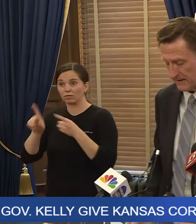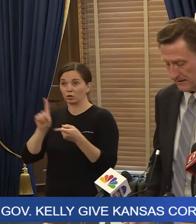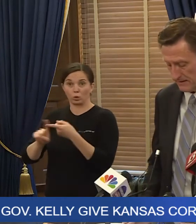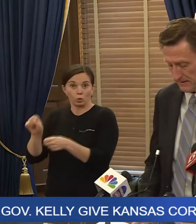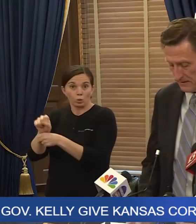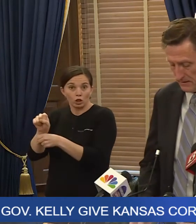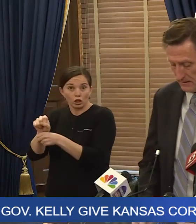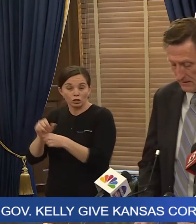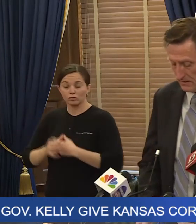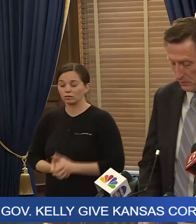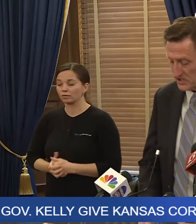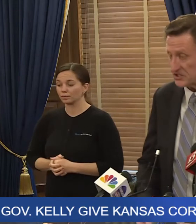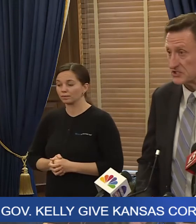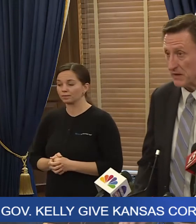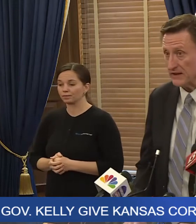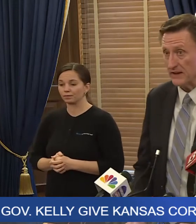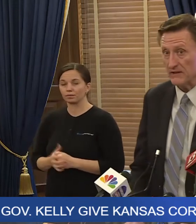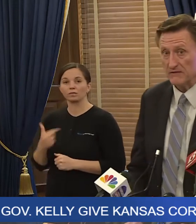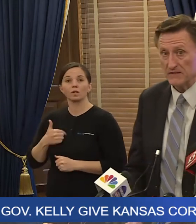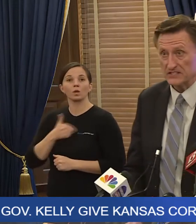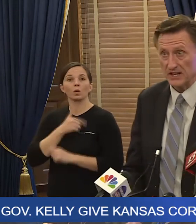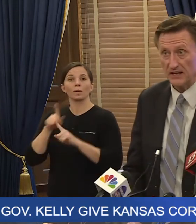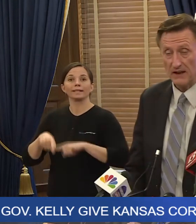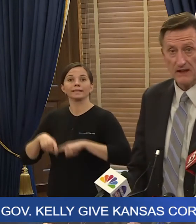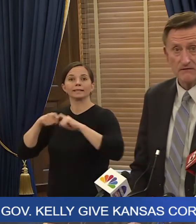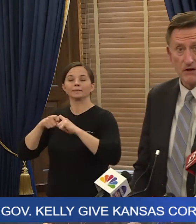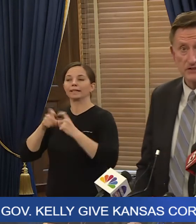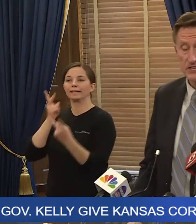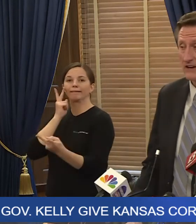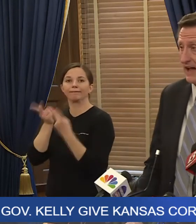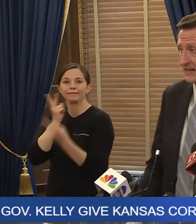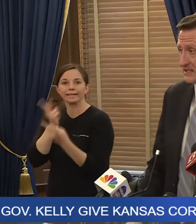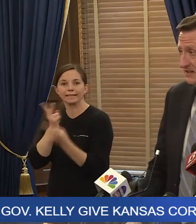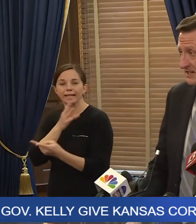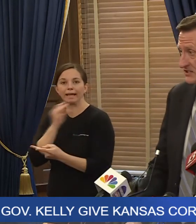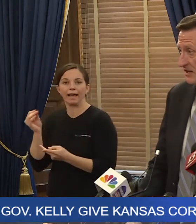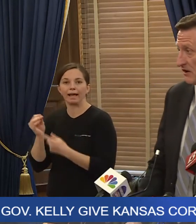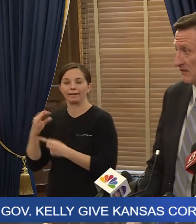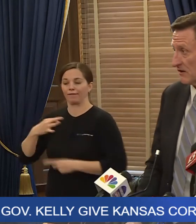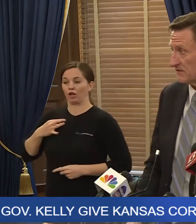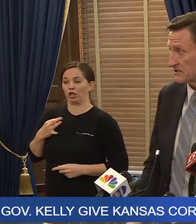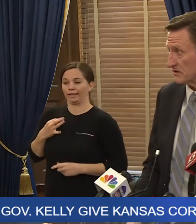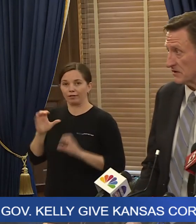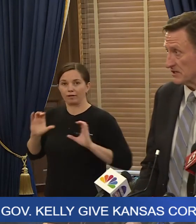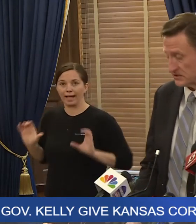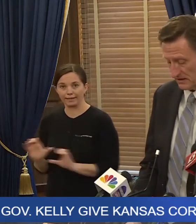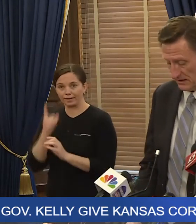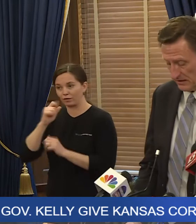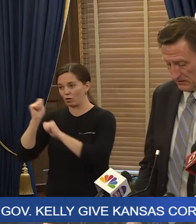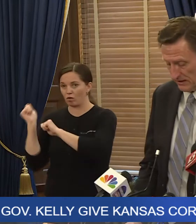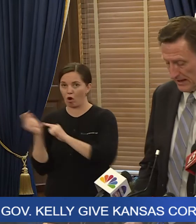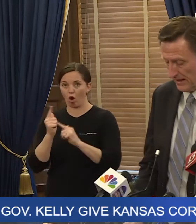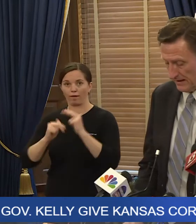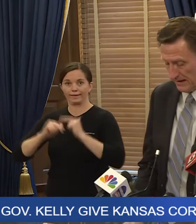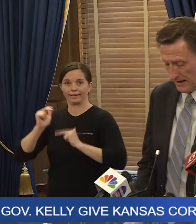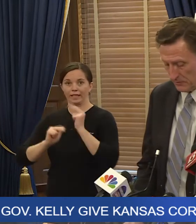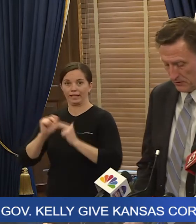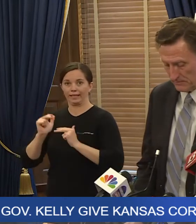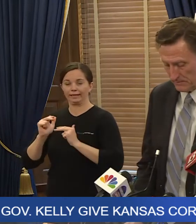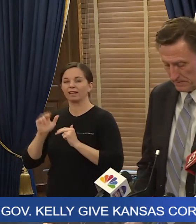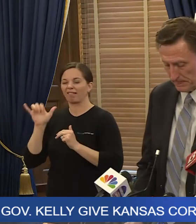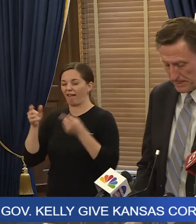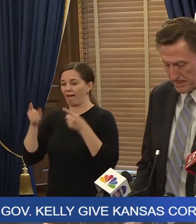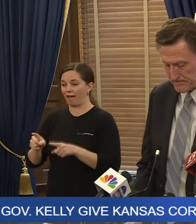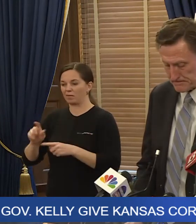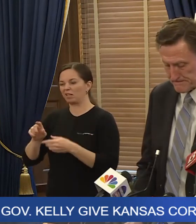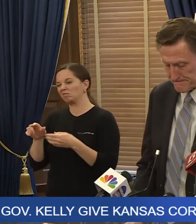day. We suspended visiting and volunteer activities in all of our facilities in early